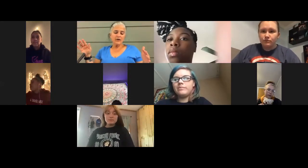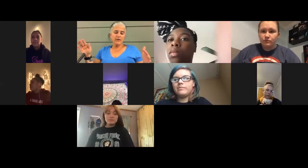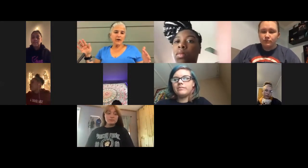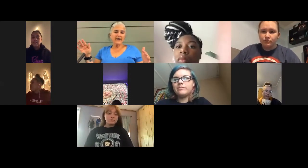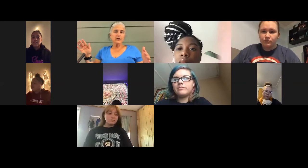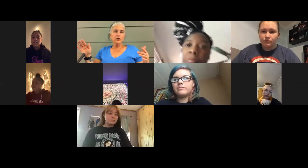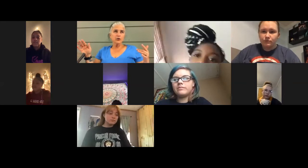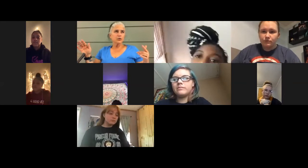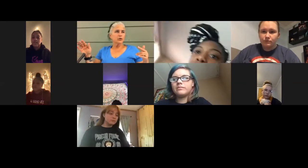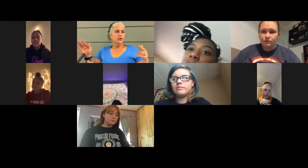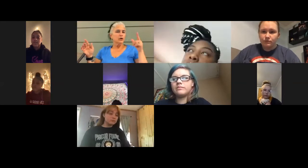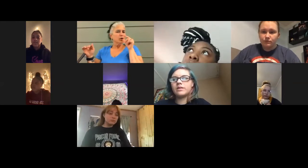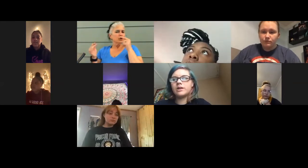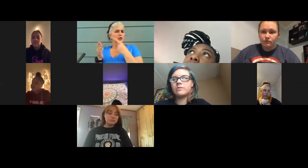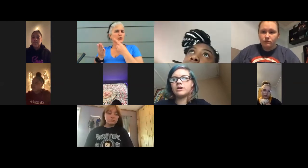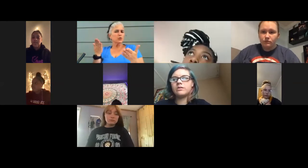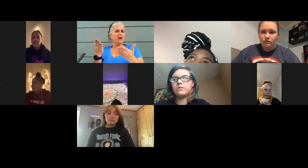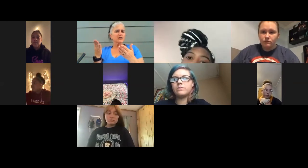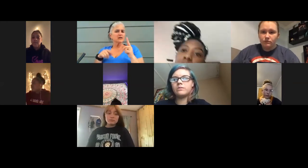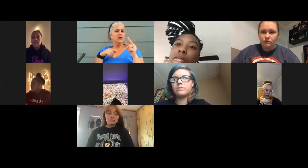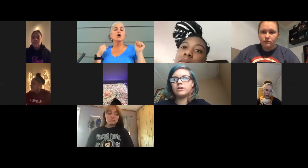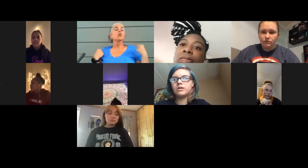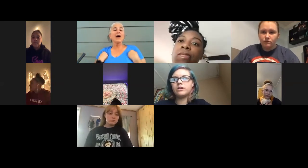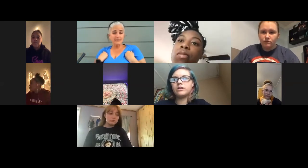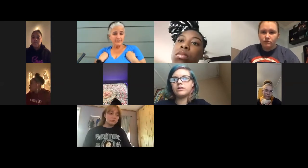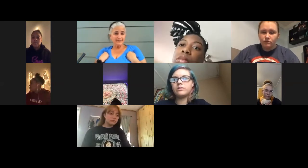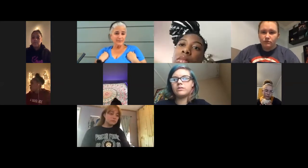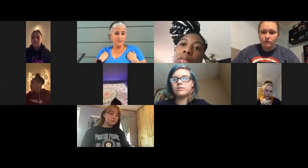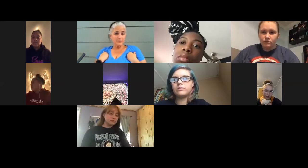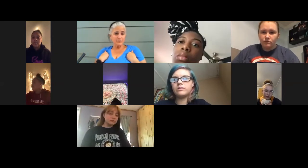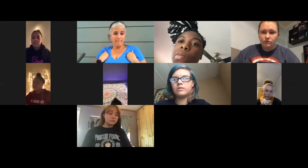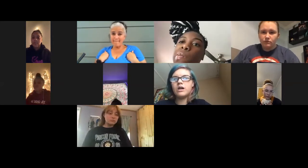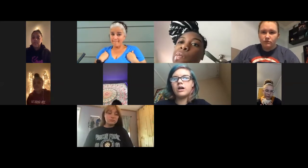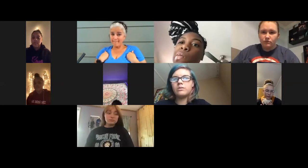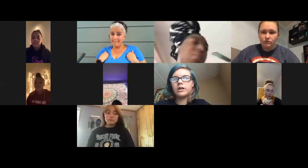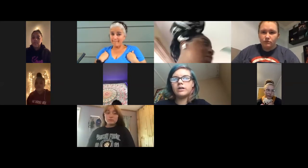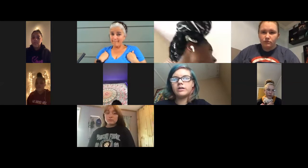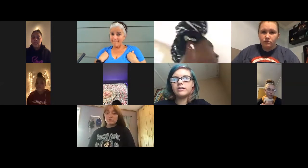Who, what, when, where, why? Who, what? Oh, when?